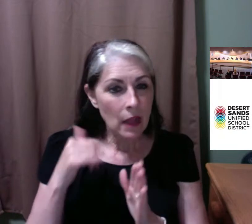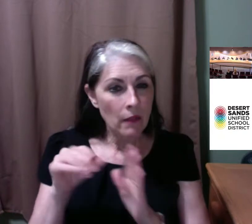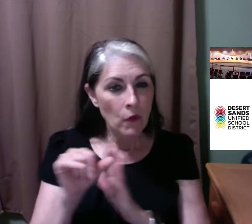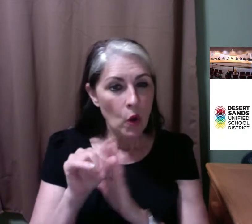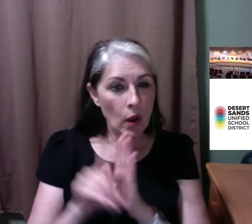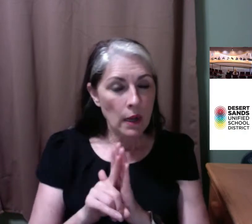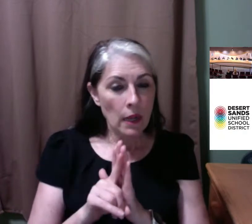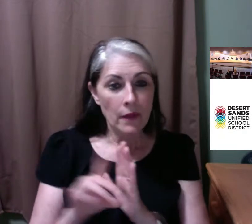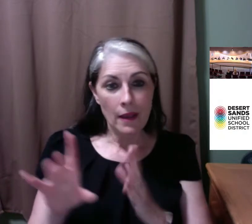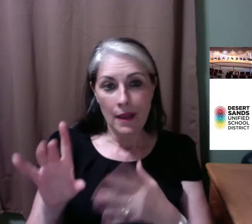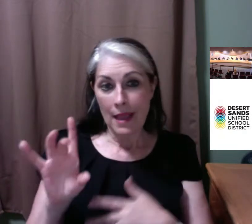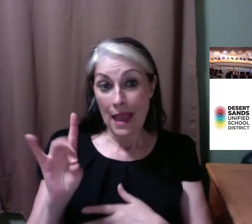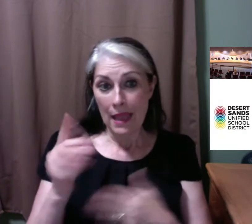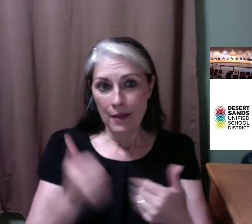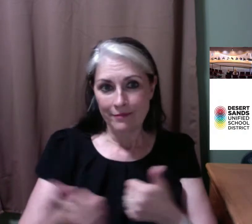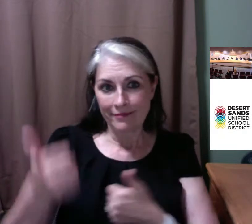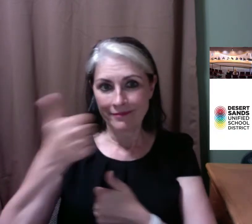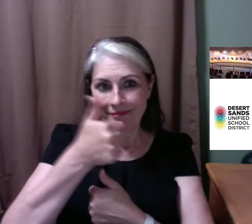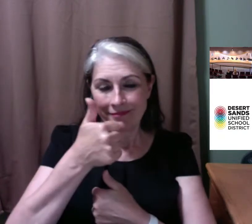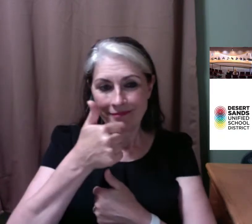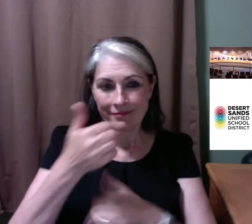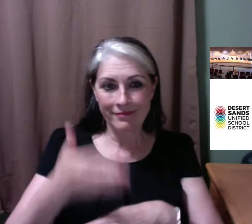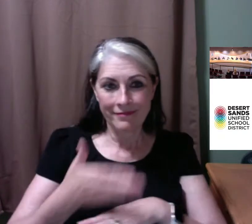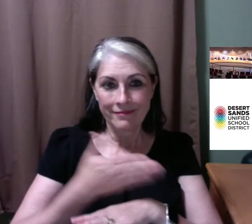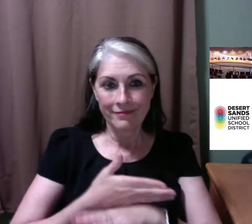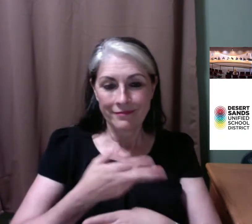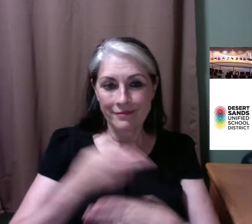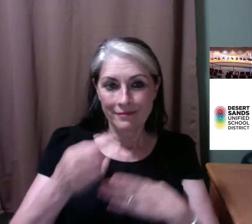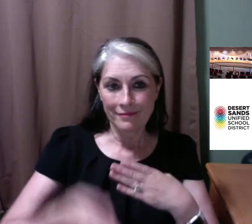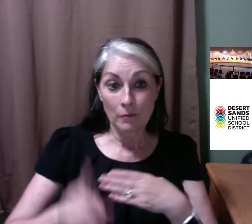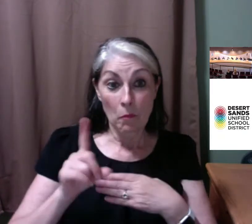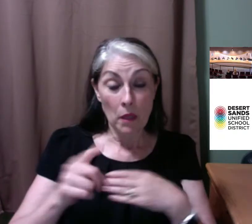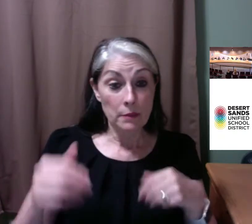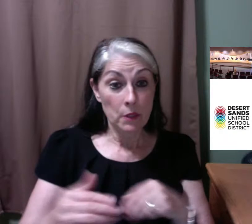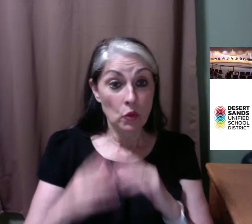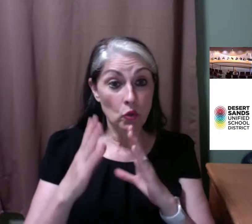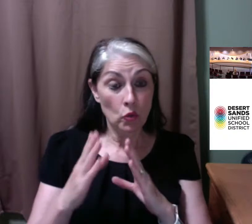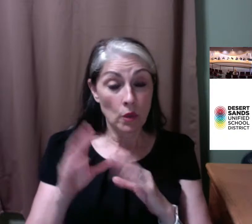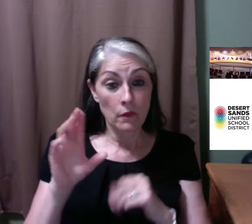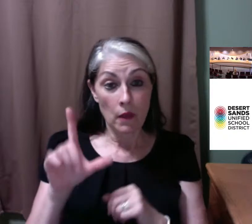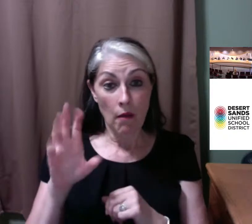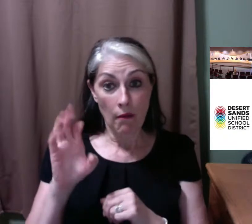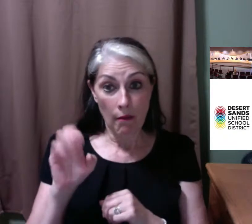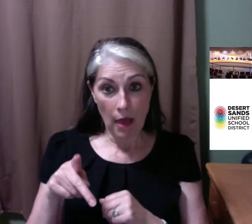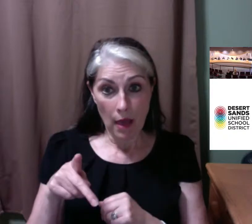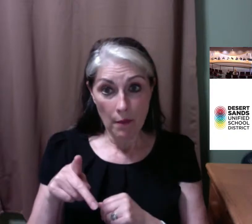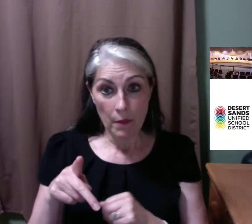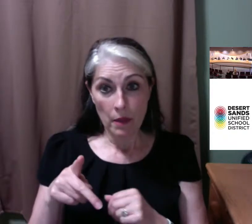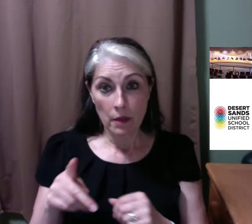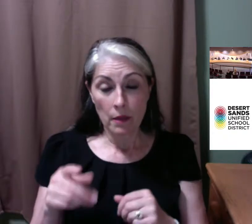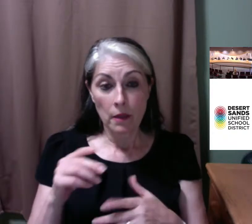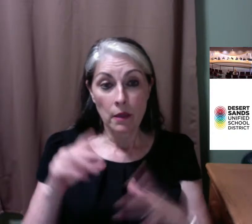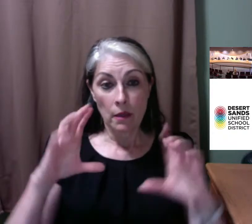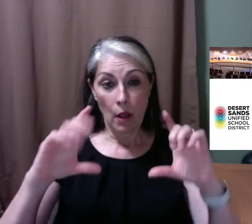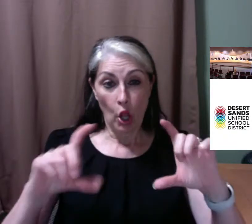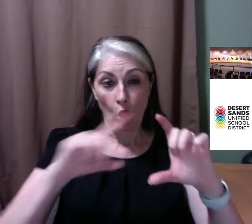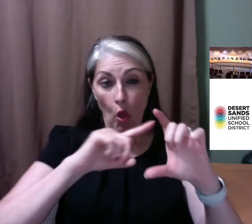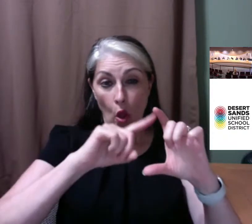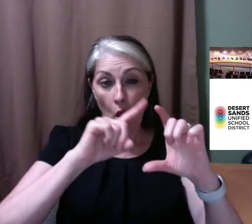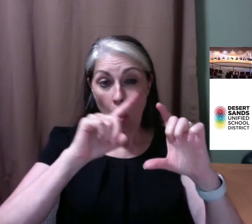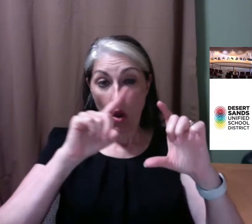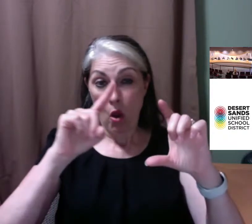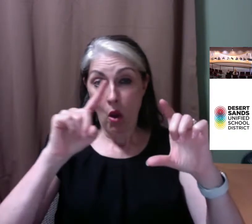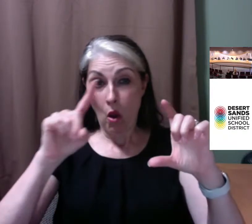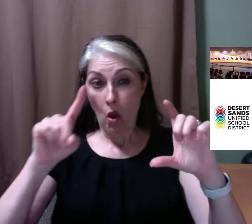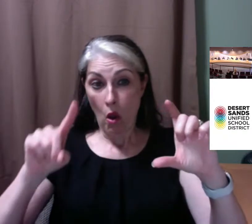8 priorities for improving student outcomes that must be addressed in the LCAP. Moving clockwise around the diagram